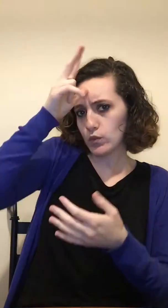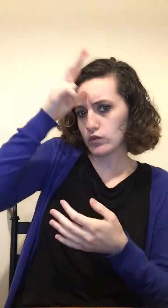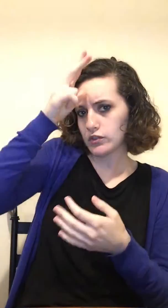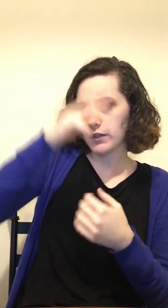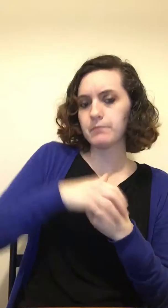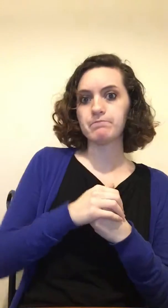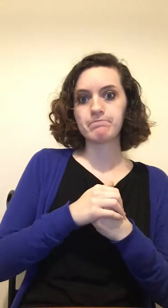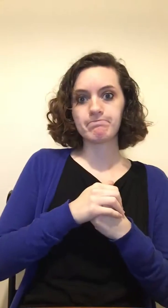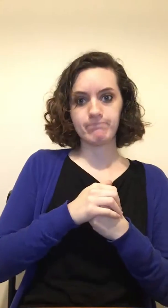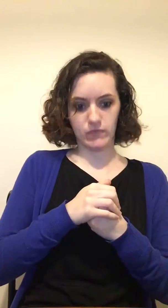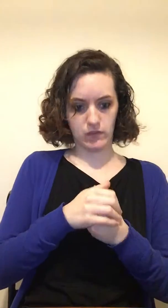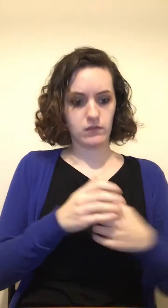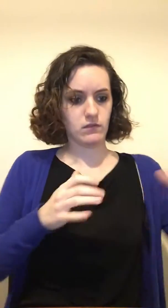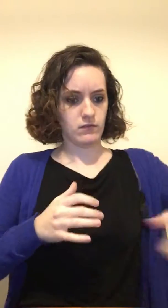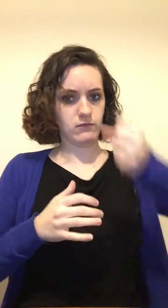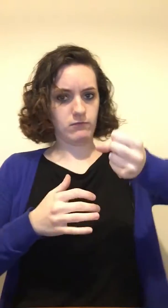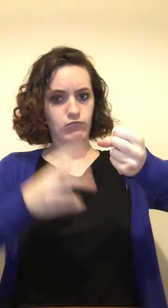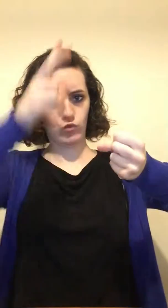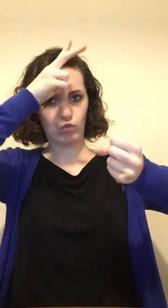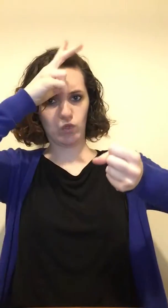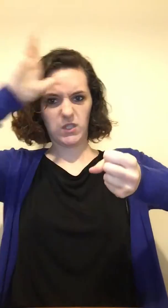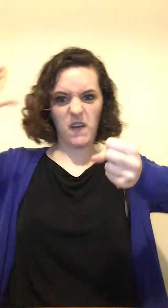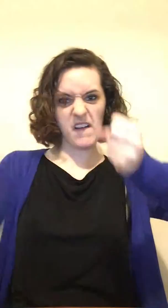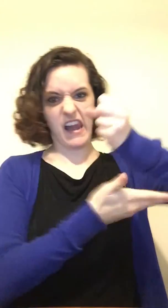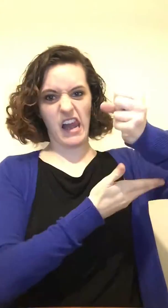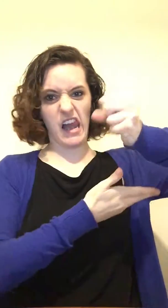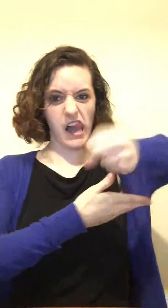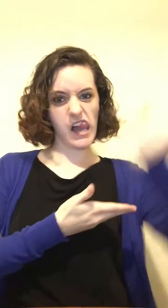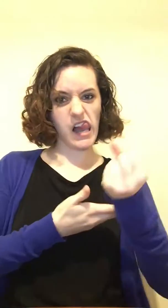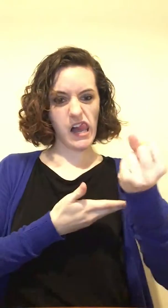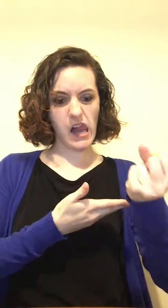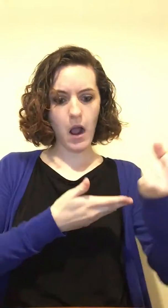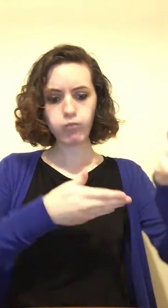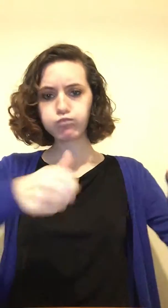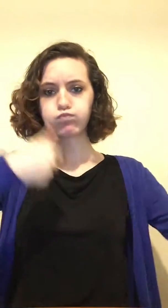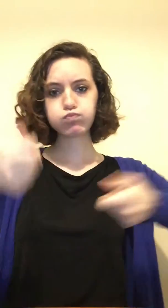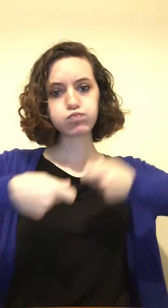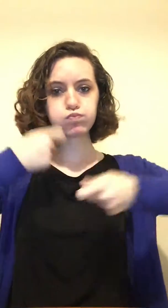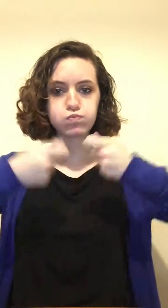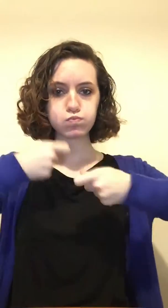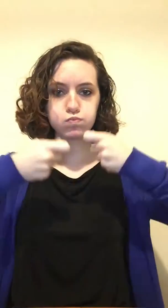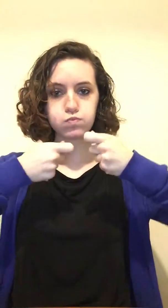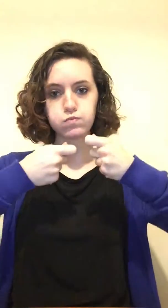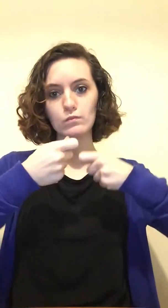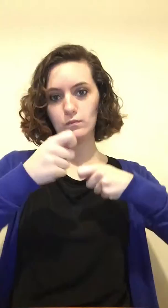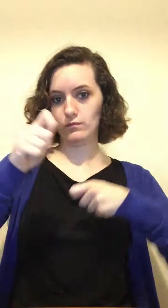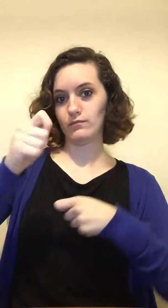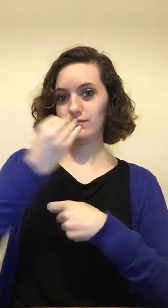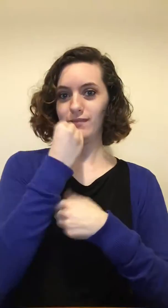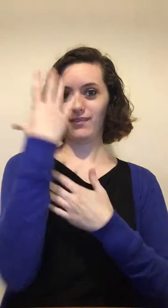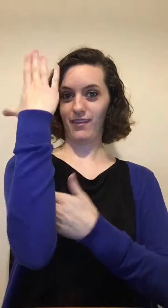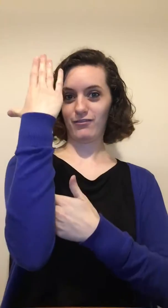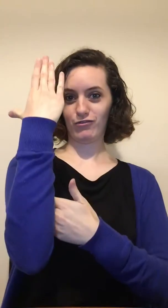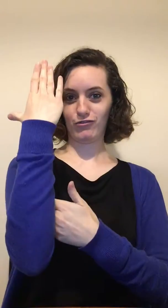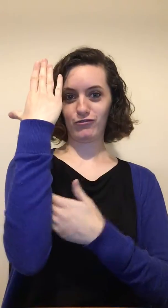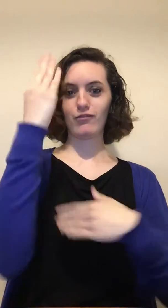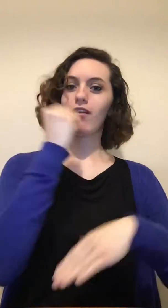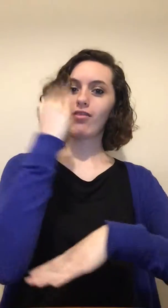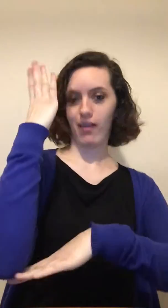wham! The head is taken. They eat it for lunch. That evening, more people are